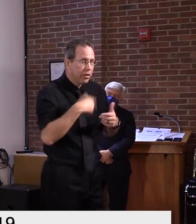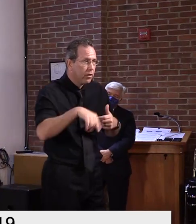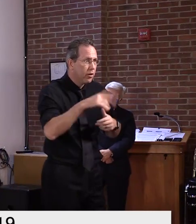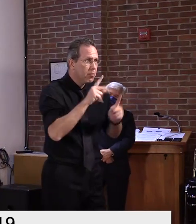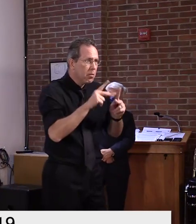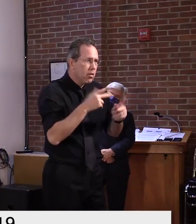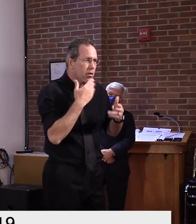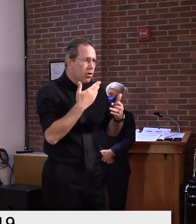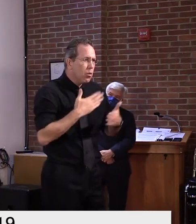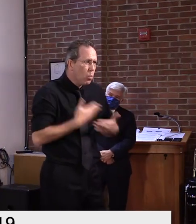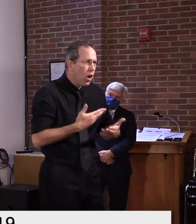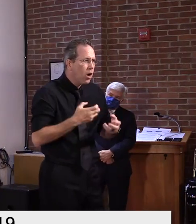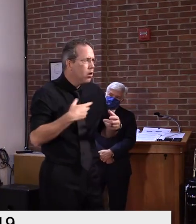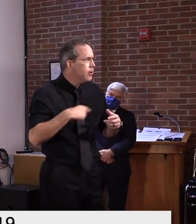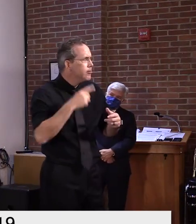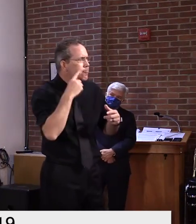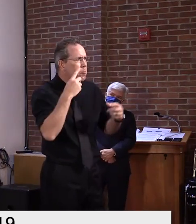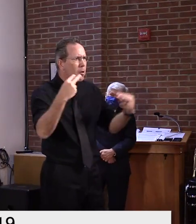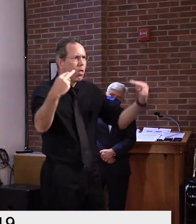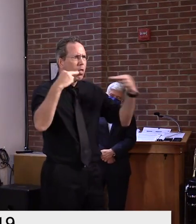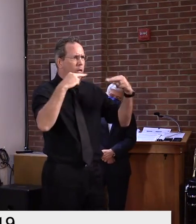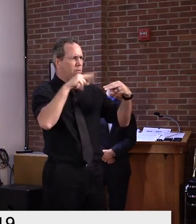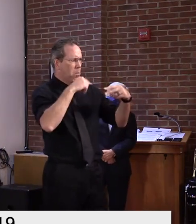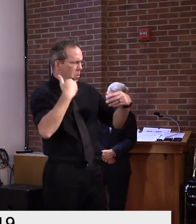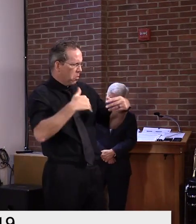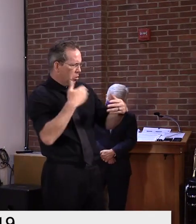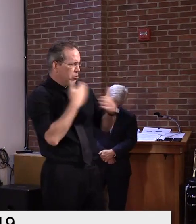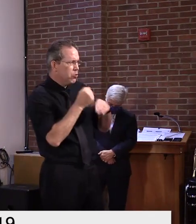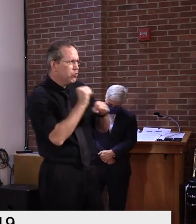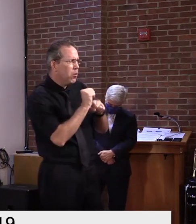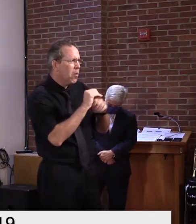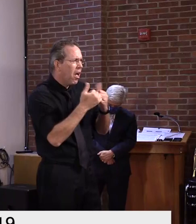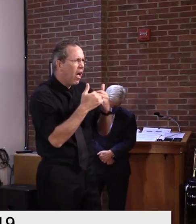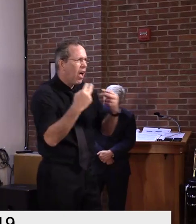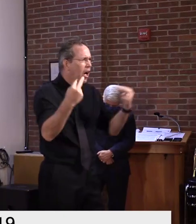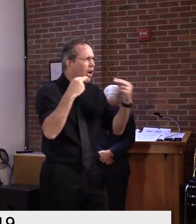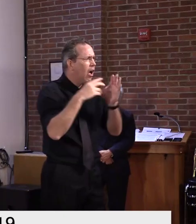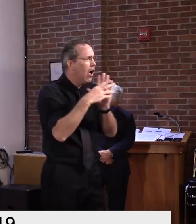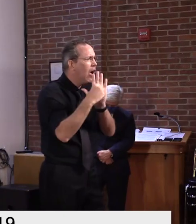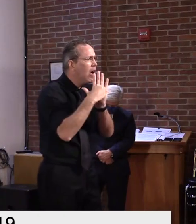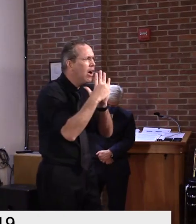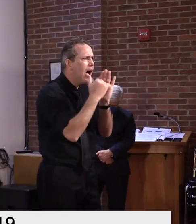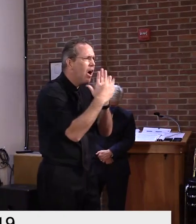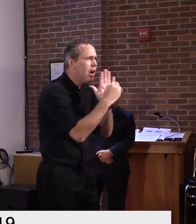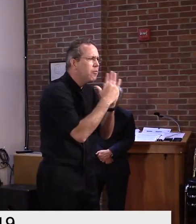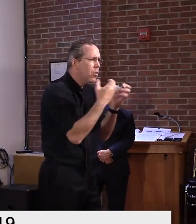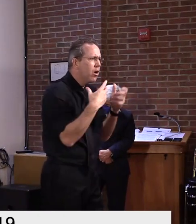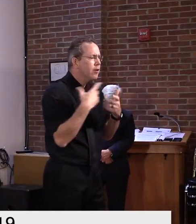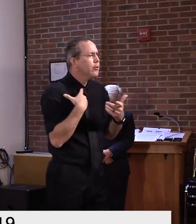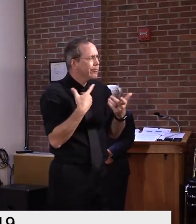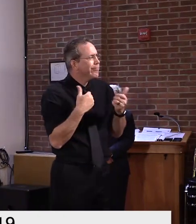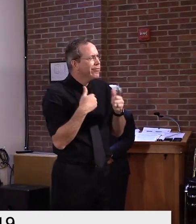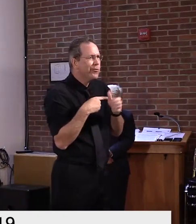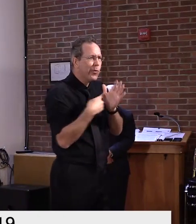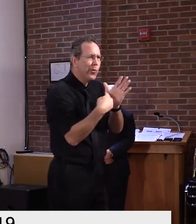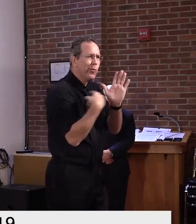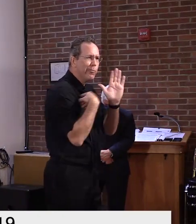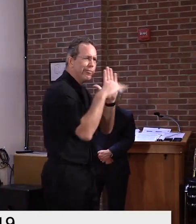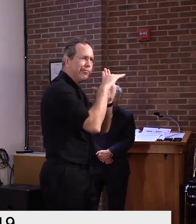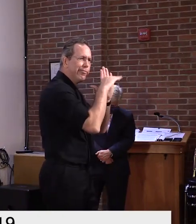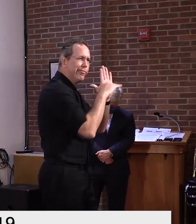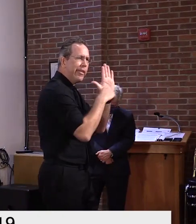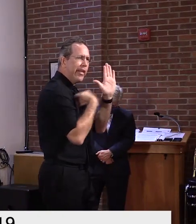a lot of the guidelines that are going to allow them to invest in their health. And